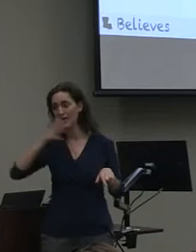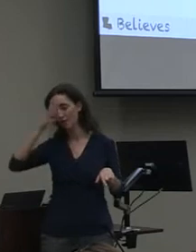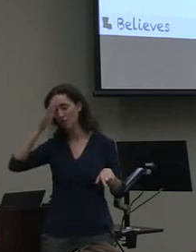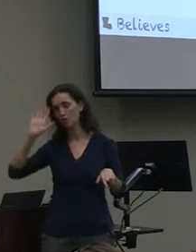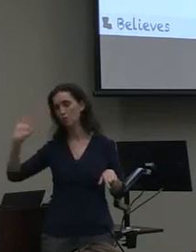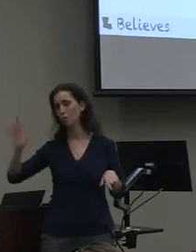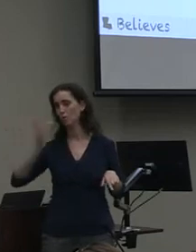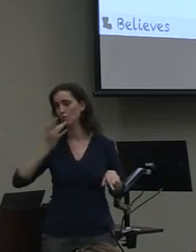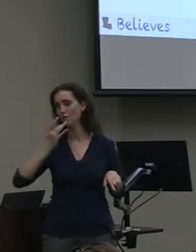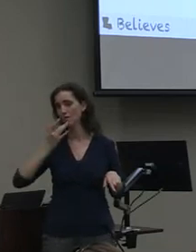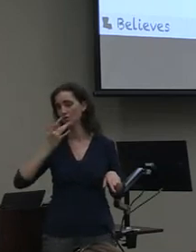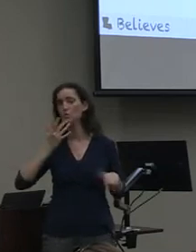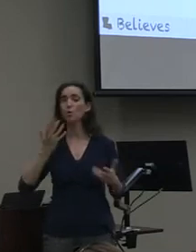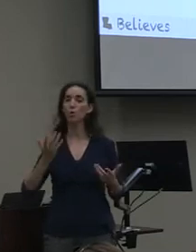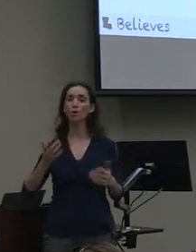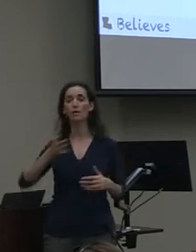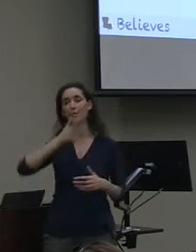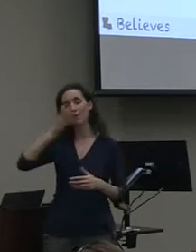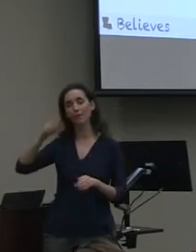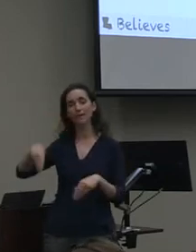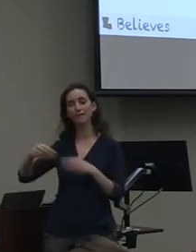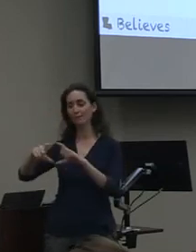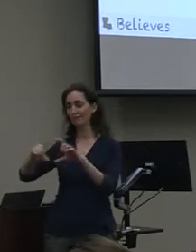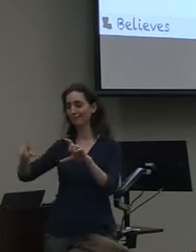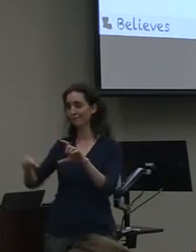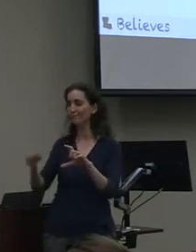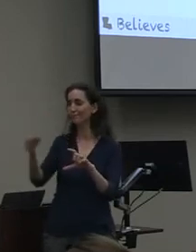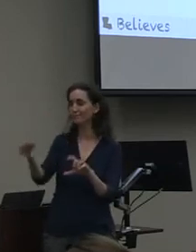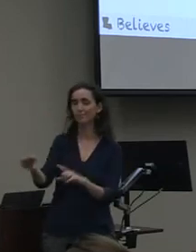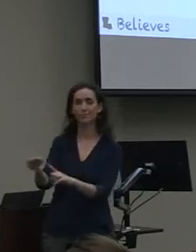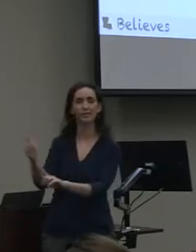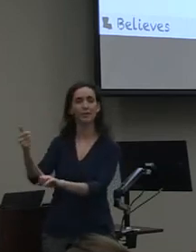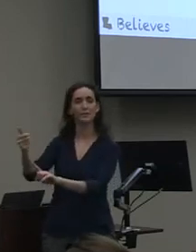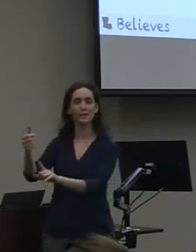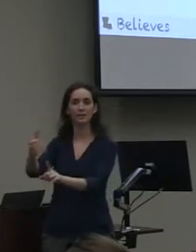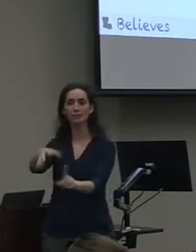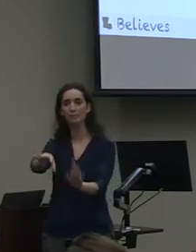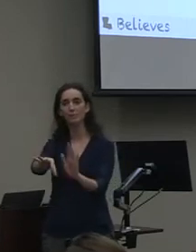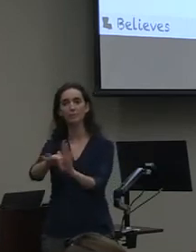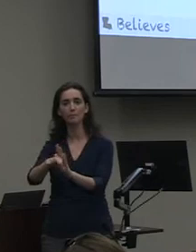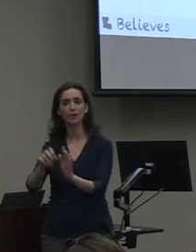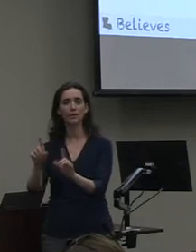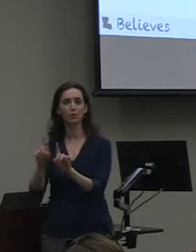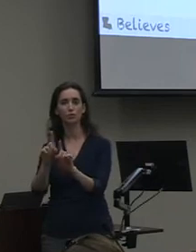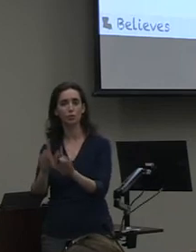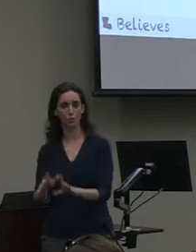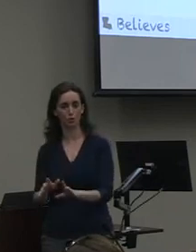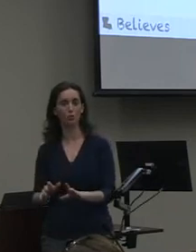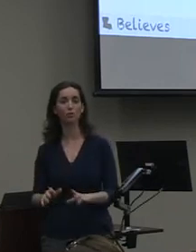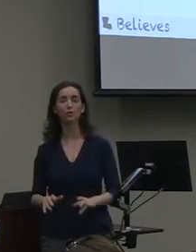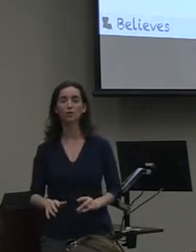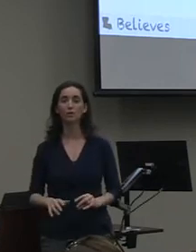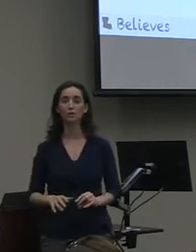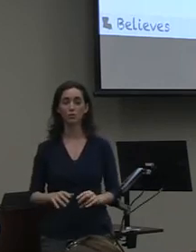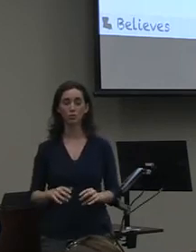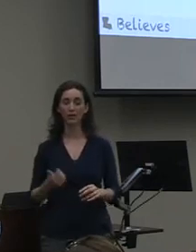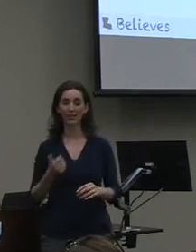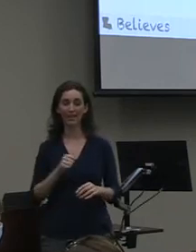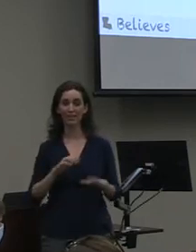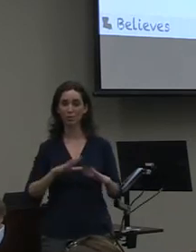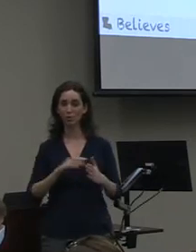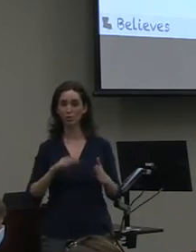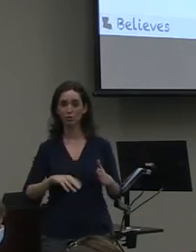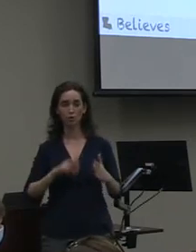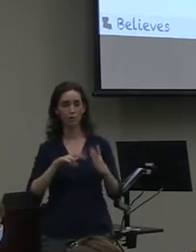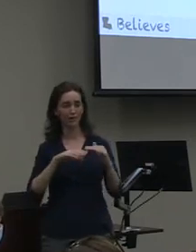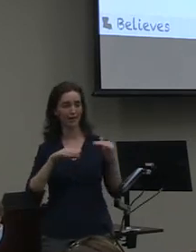would be in the form of a voucher and given to every student reading below grade level. So we are in the early stages of that because, once